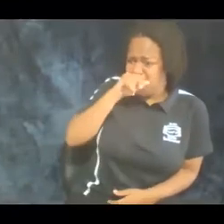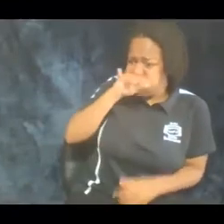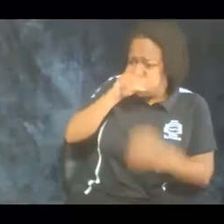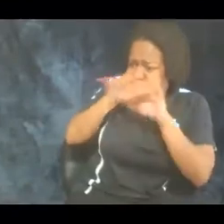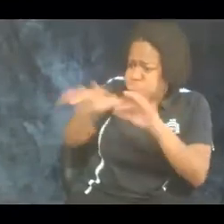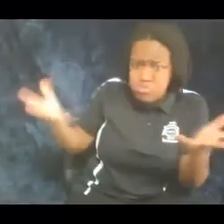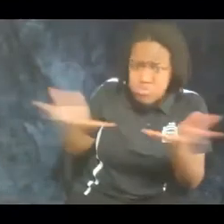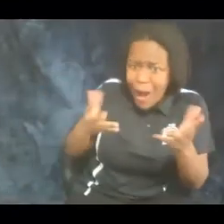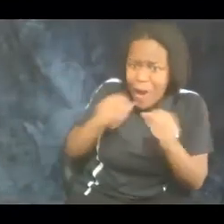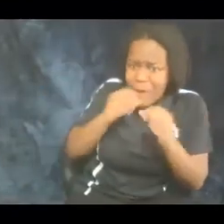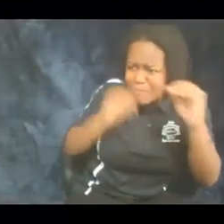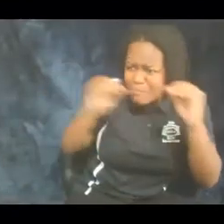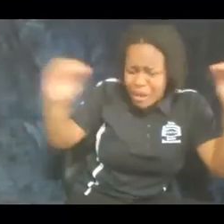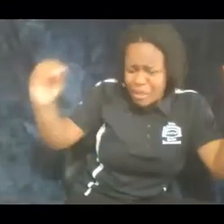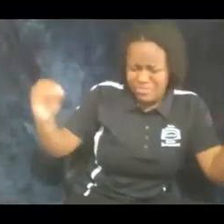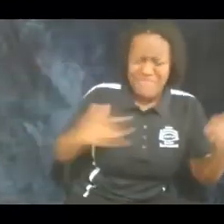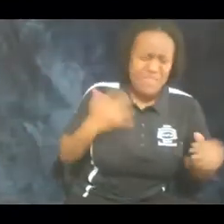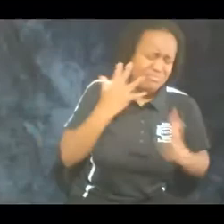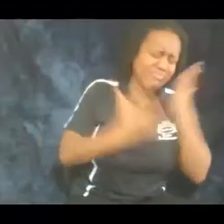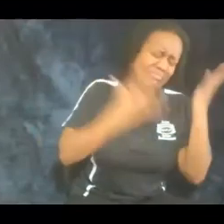just too embarrassing."